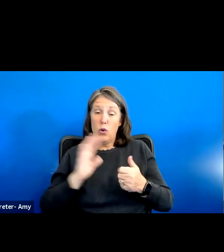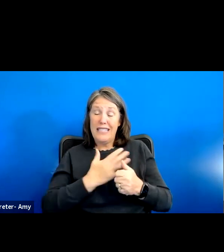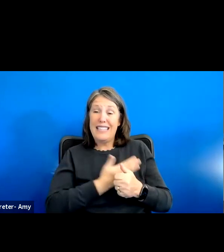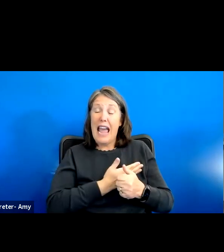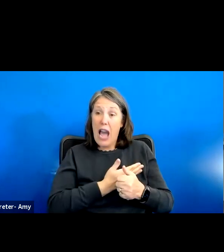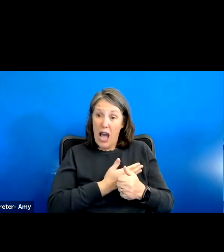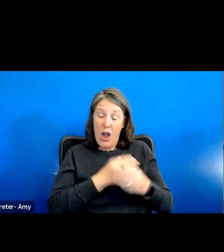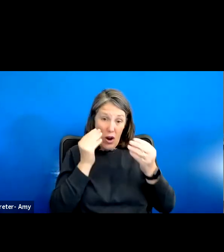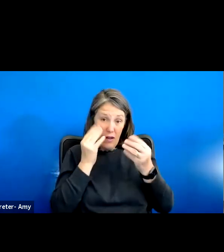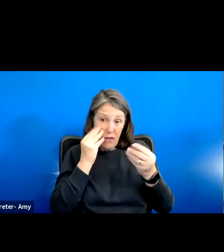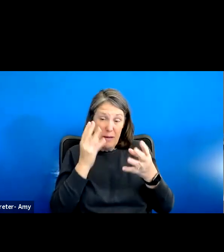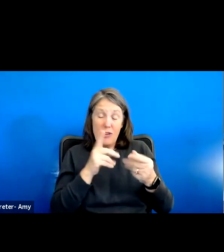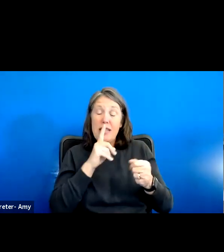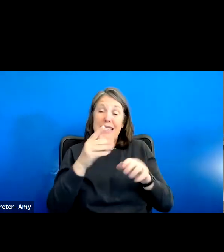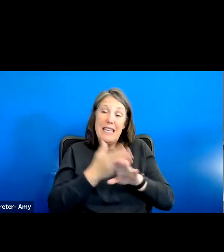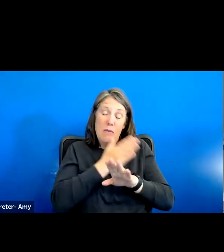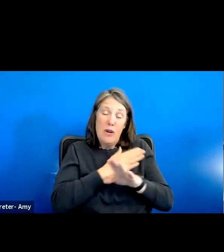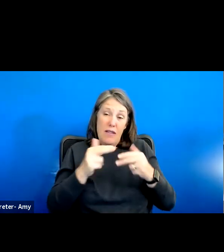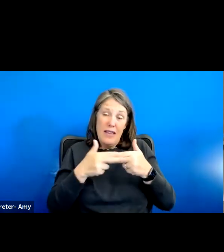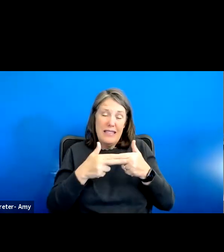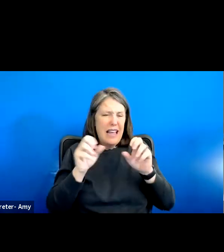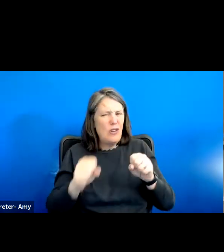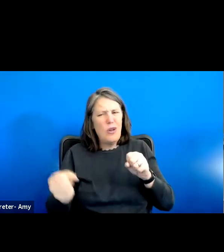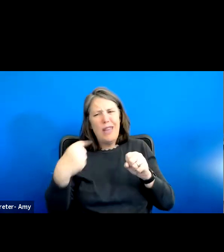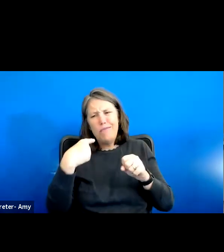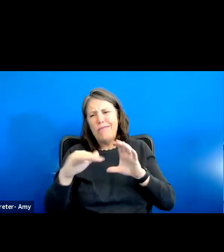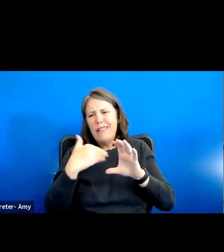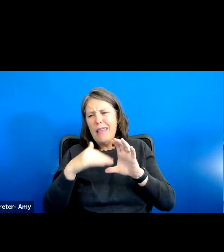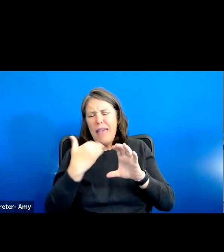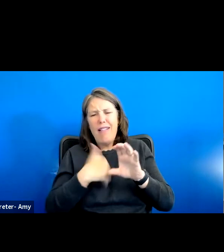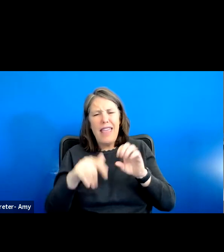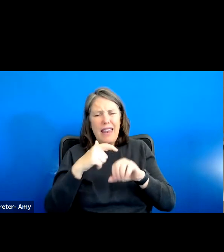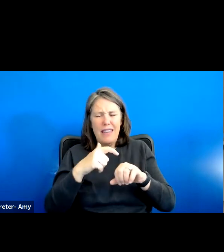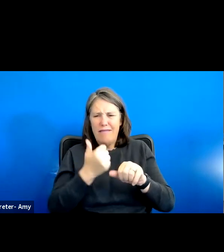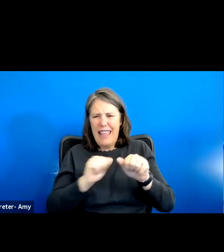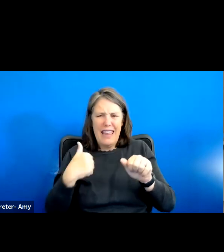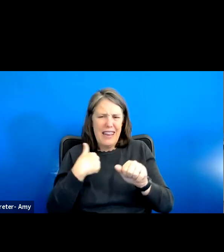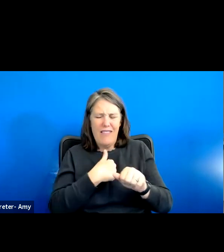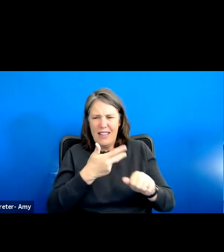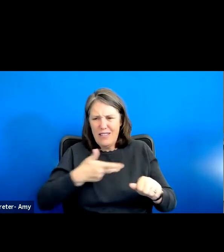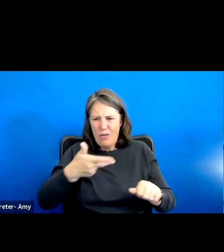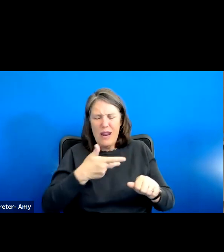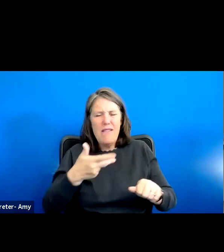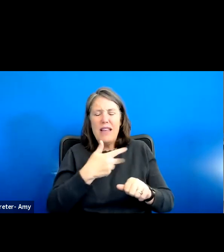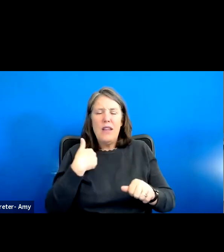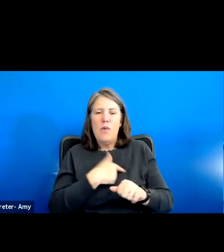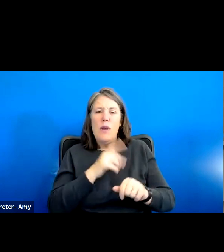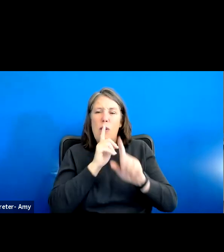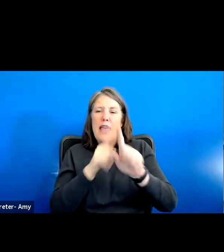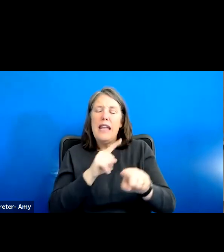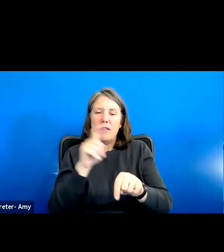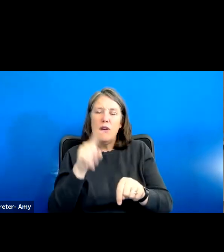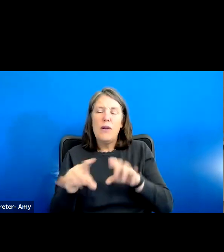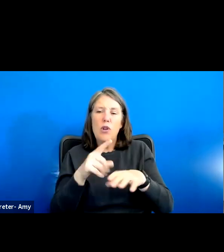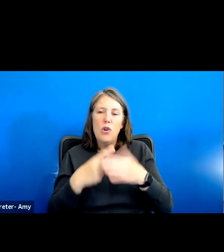previous slide. You can shoot any of us an email and we will answer questions and do what we can do